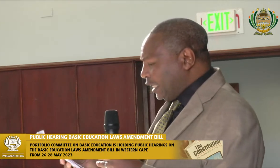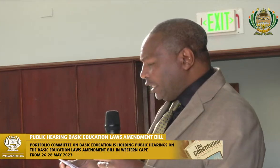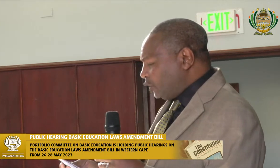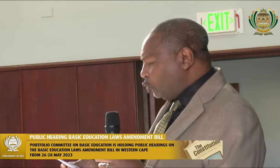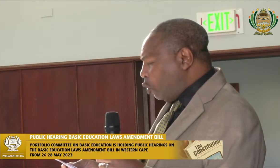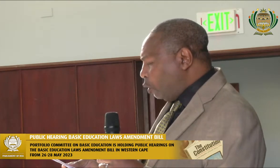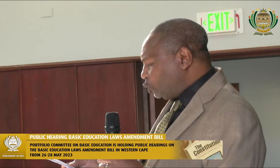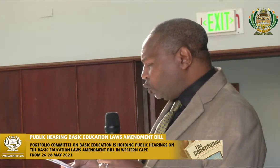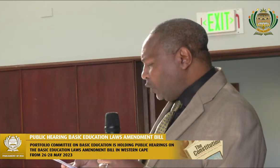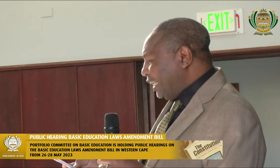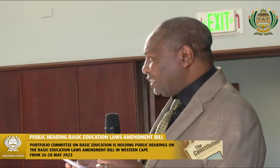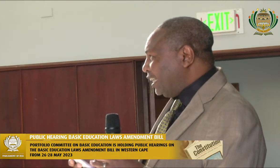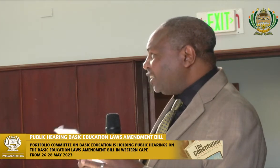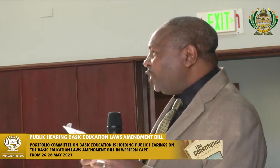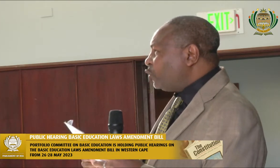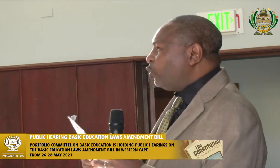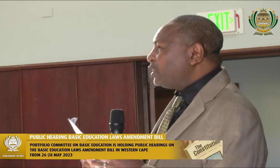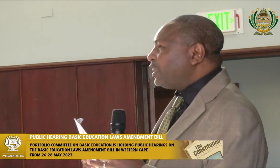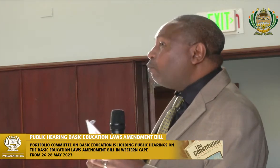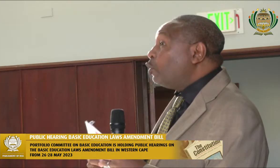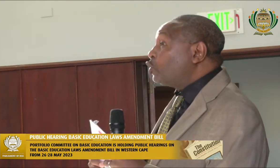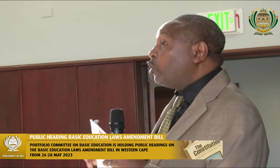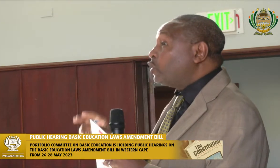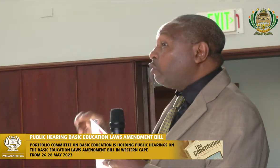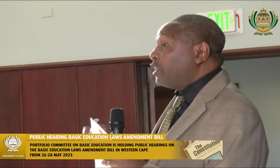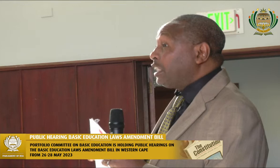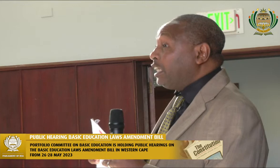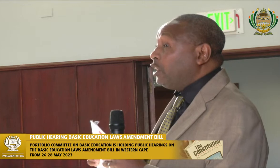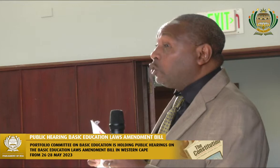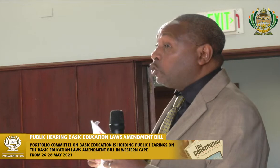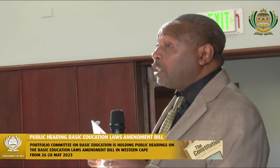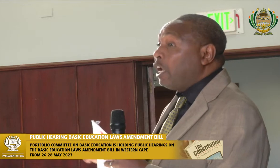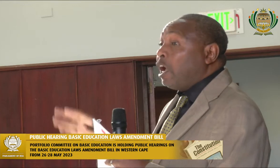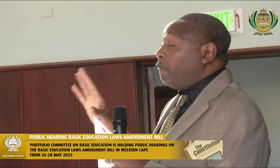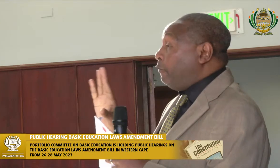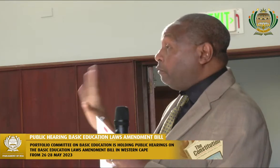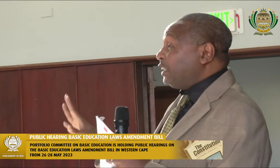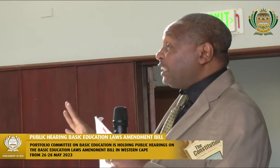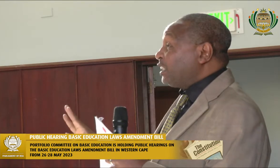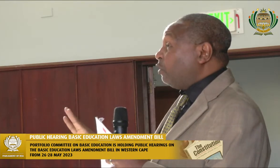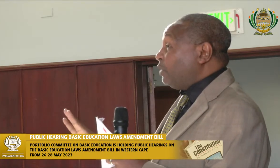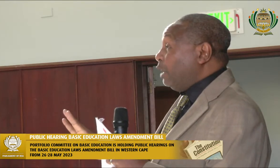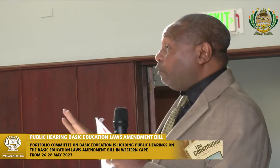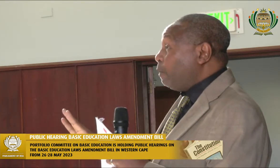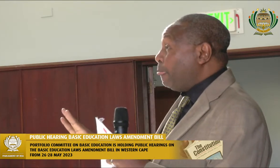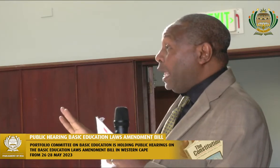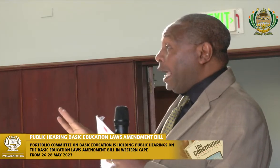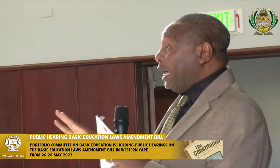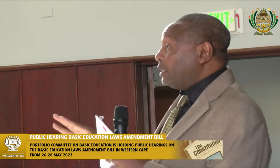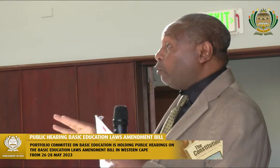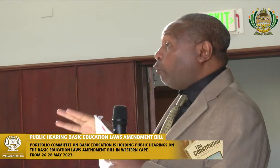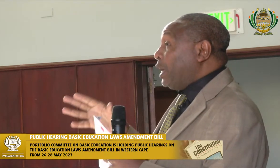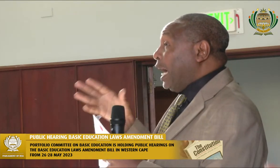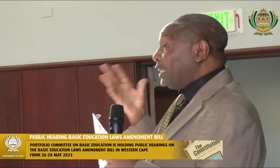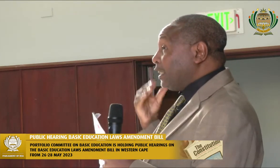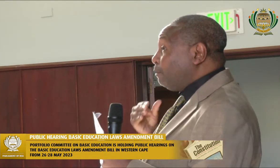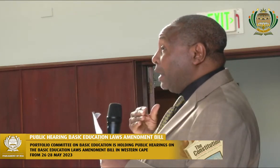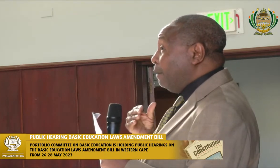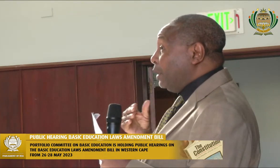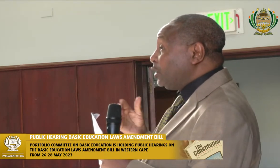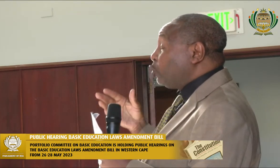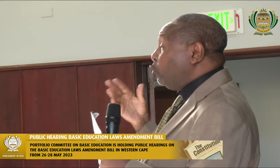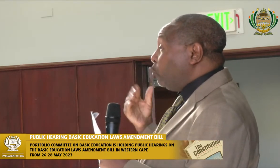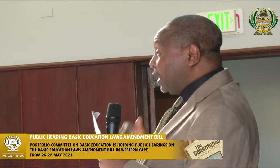you decide to homeschool a child. So those are the most controversial issues, 56 of them. And we're